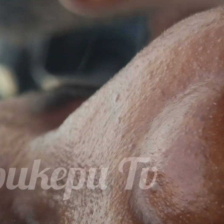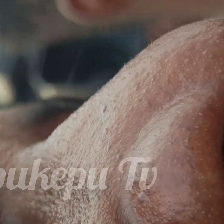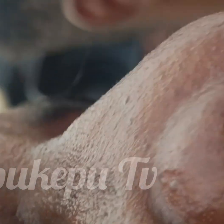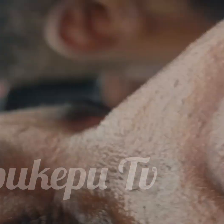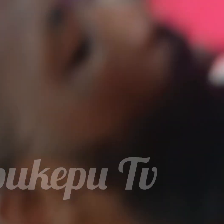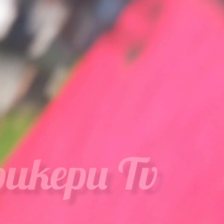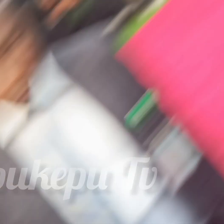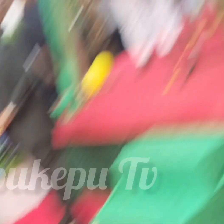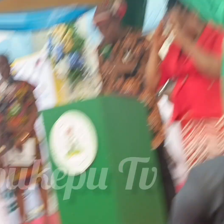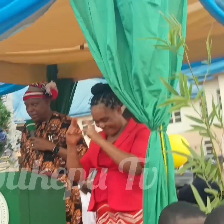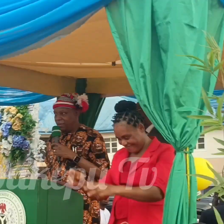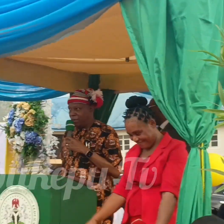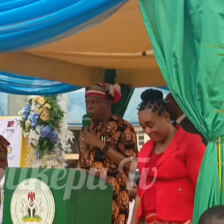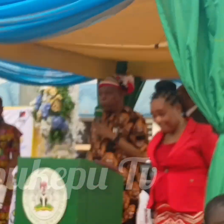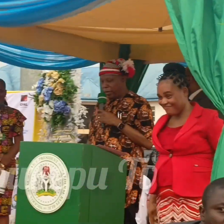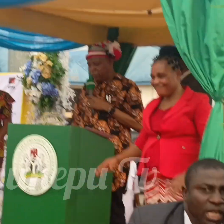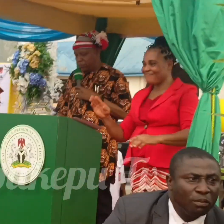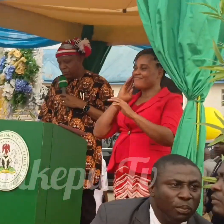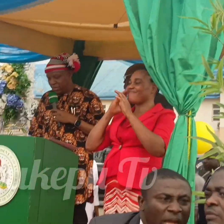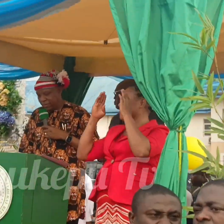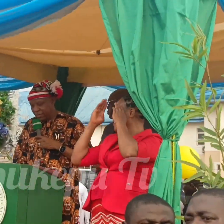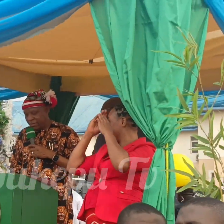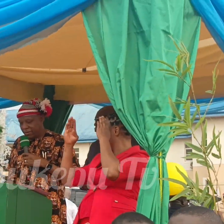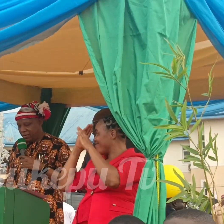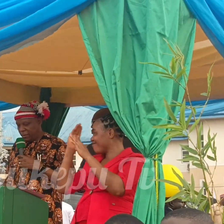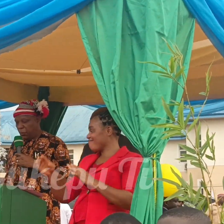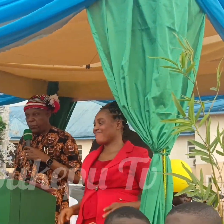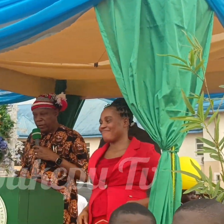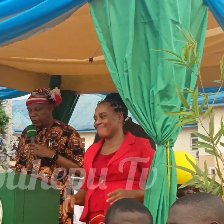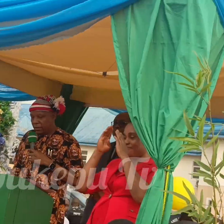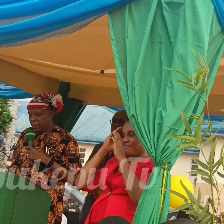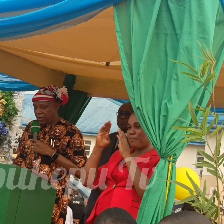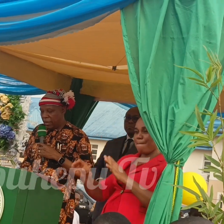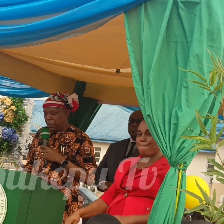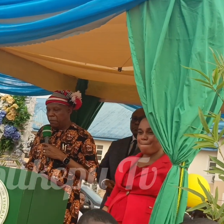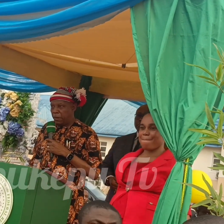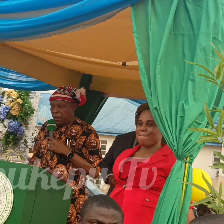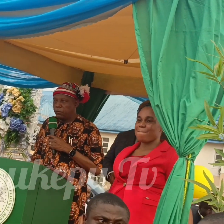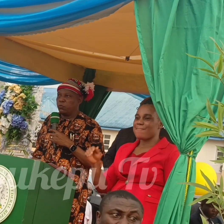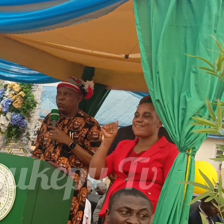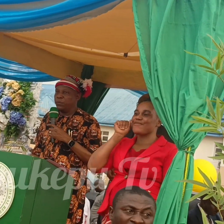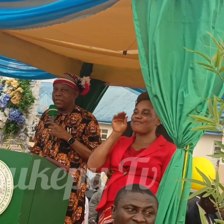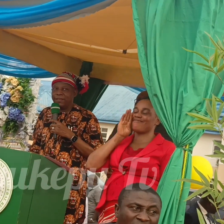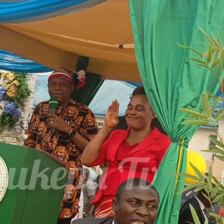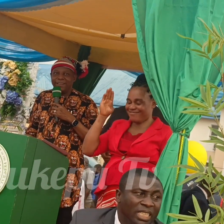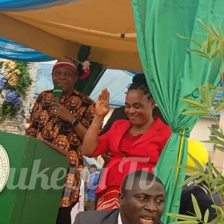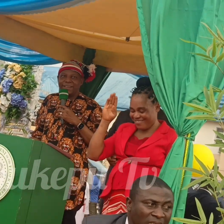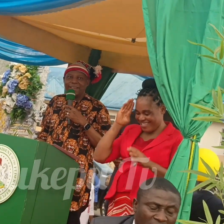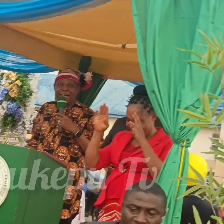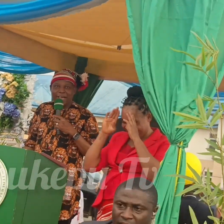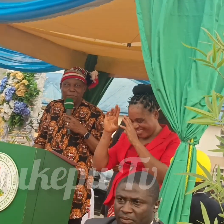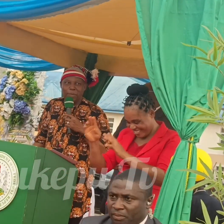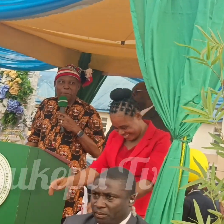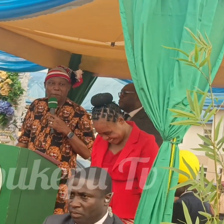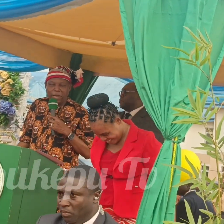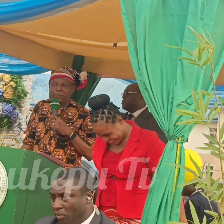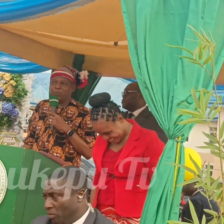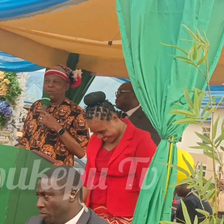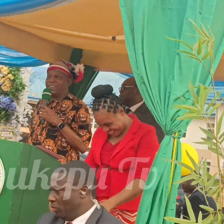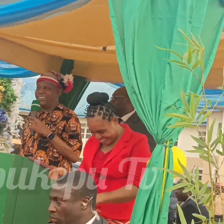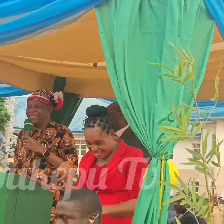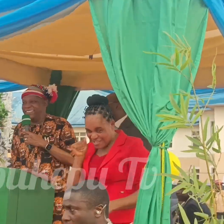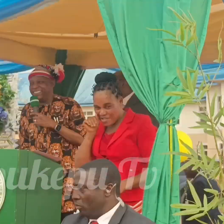Igbo kwenu. Igbo kwenu. Igbo kwenu. Abia maman. Abia